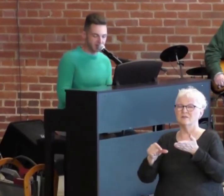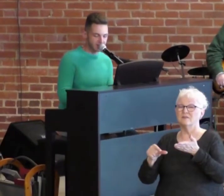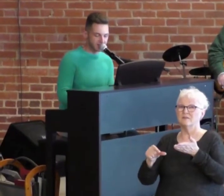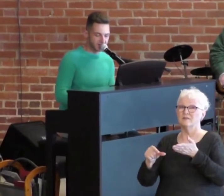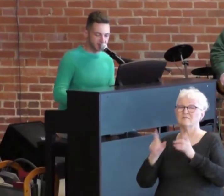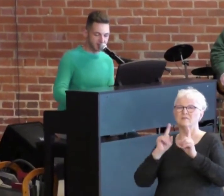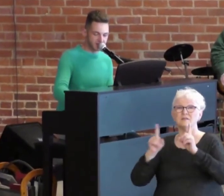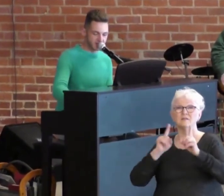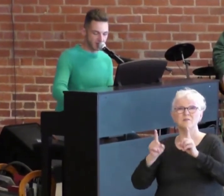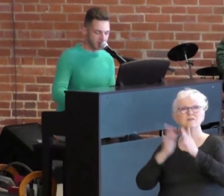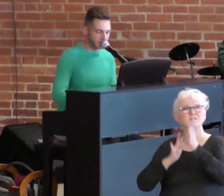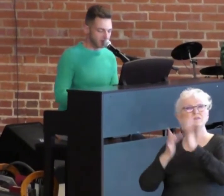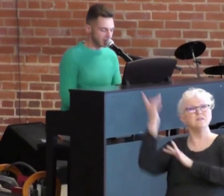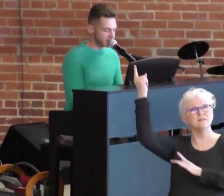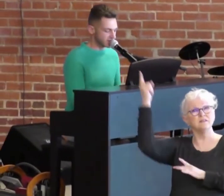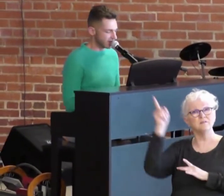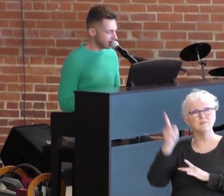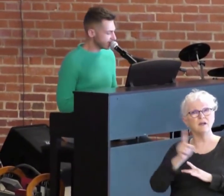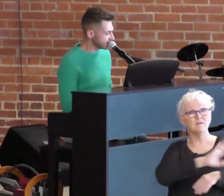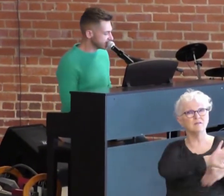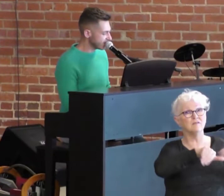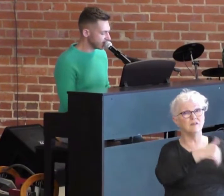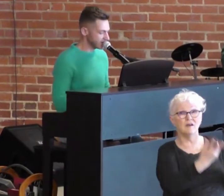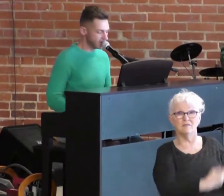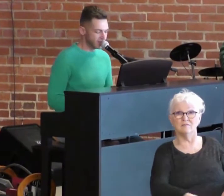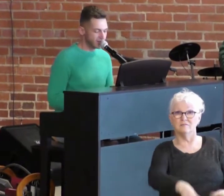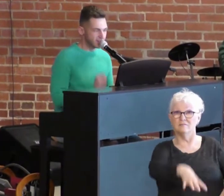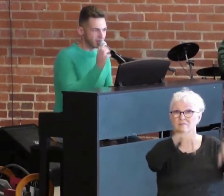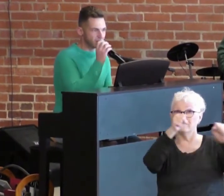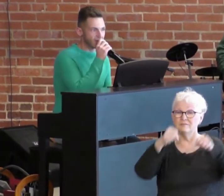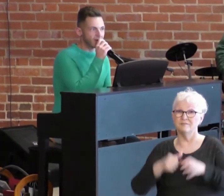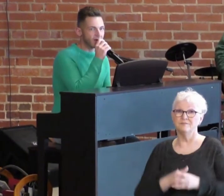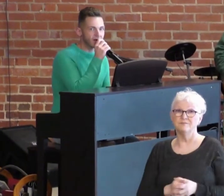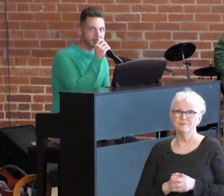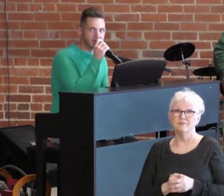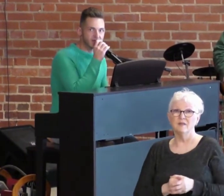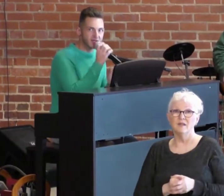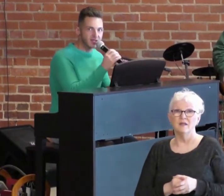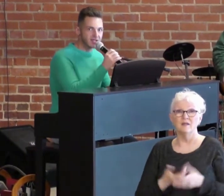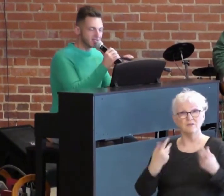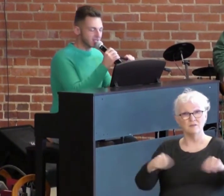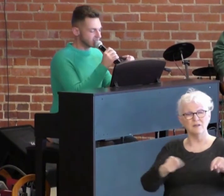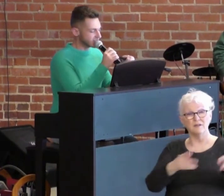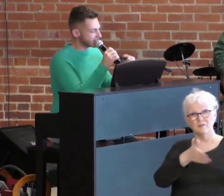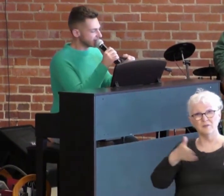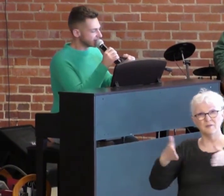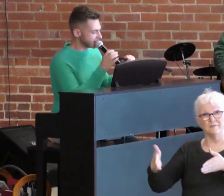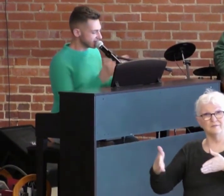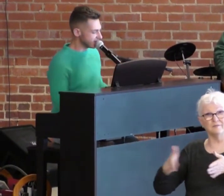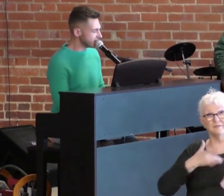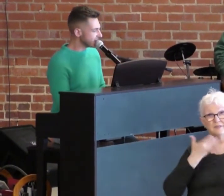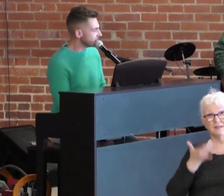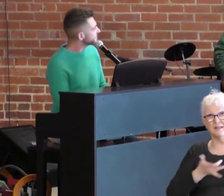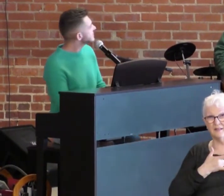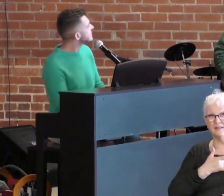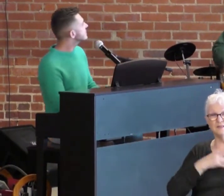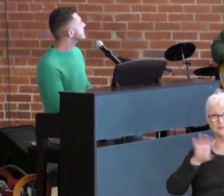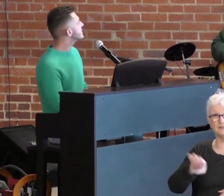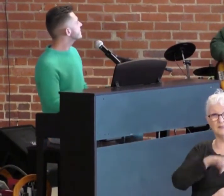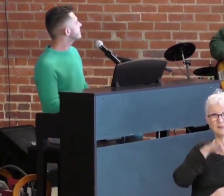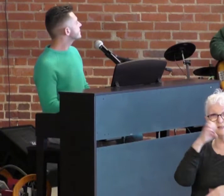resurrected. Listen to the song and the message and the hope in this song, and kind of prepare our hearts for the Easter season that's coming up.